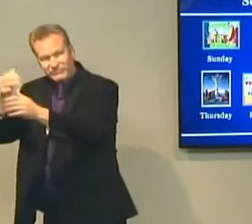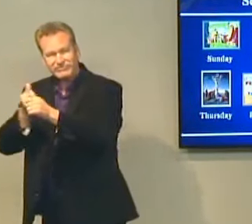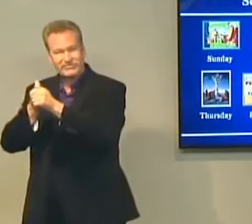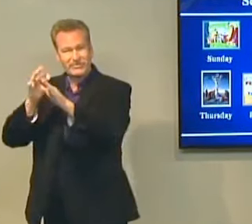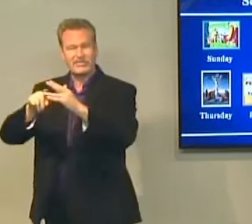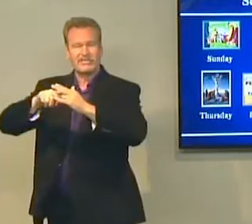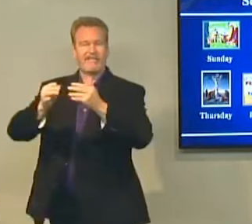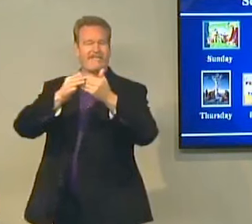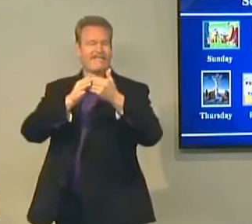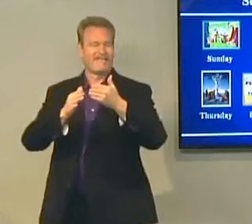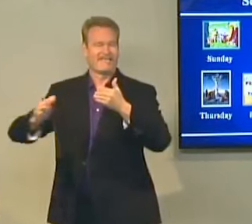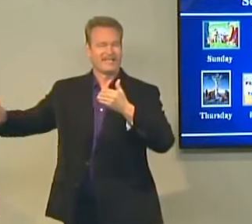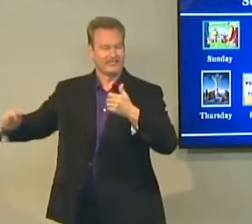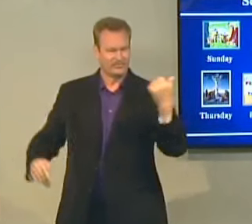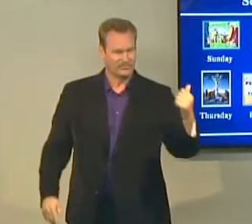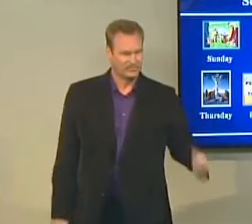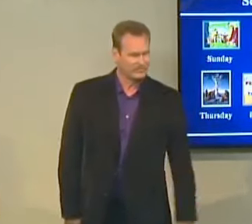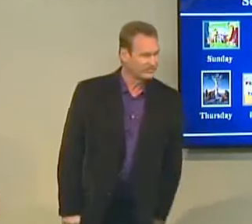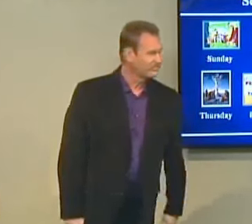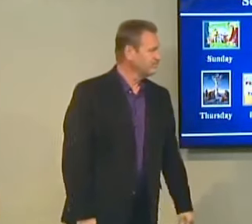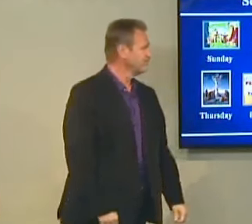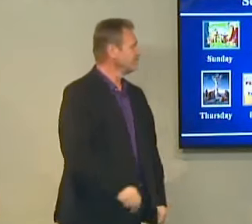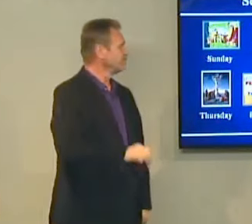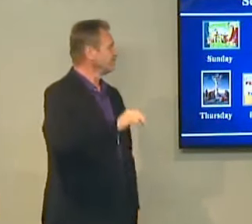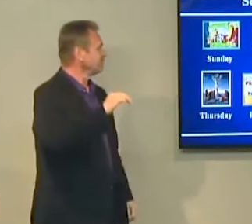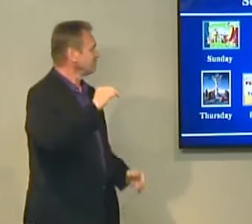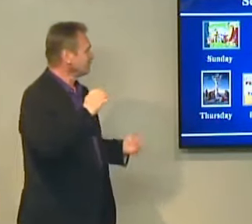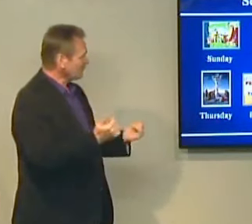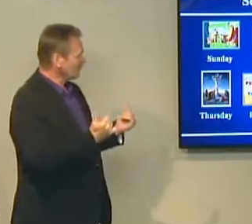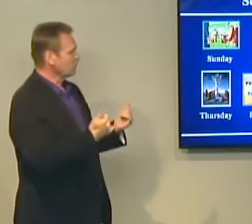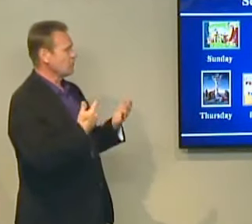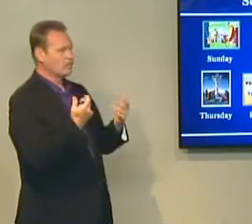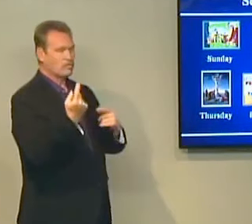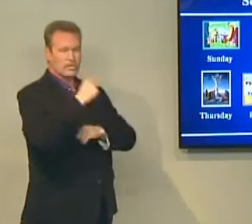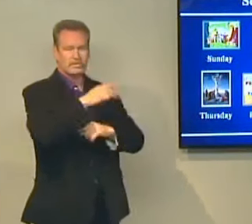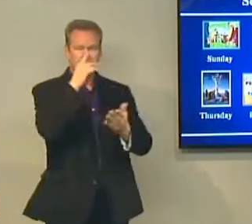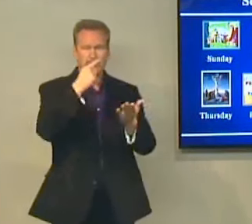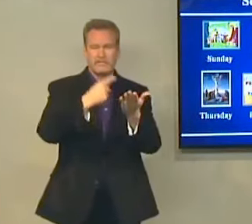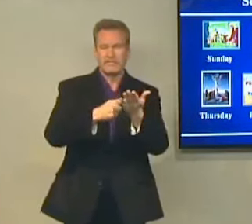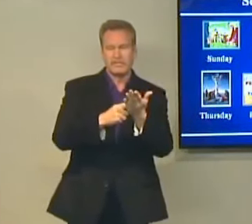they inform the disciples. And that begins the people who are sharing that Jesus Christ is risen.